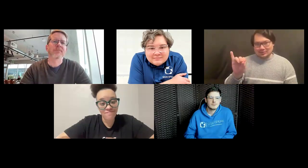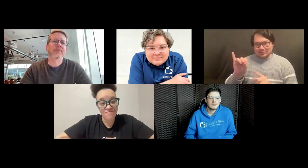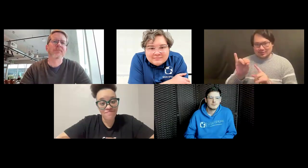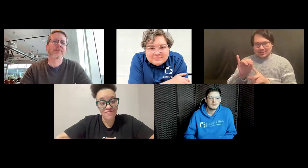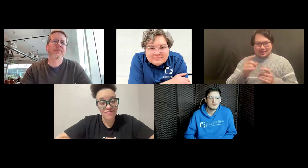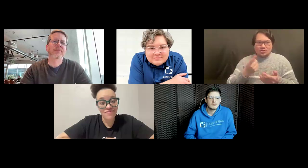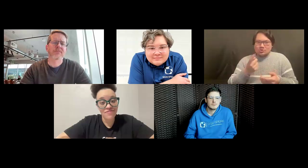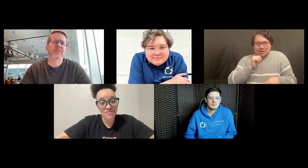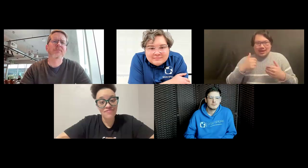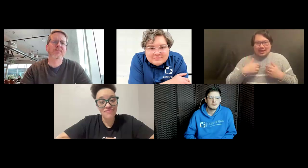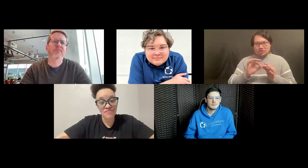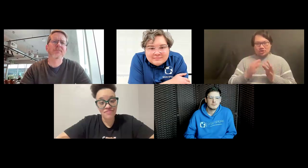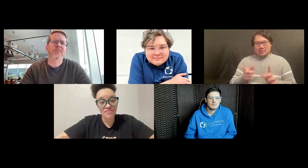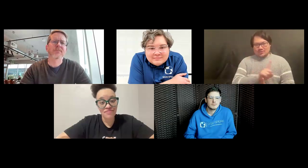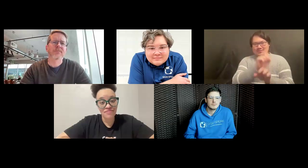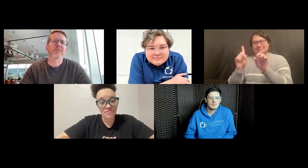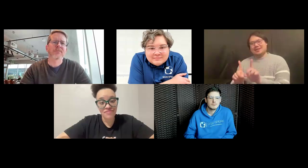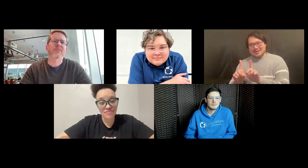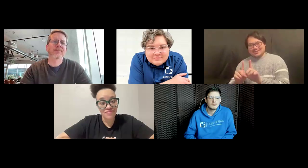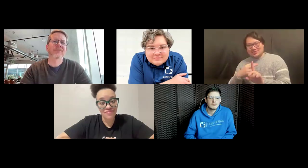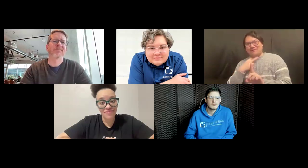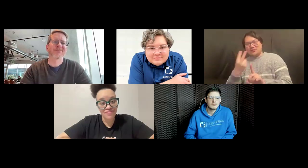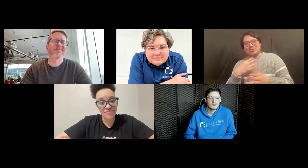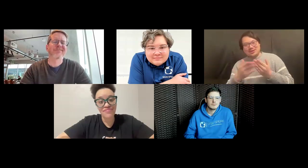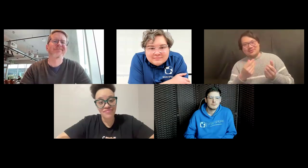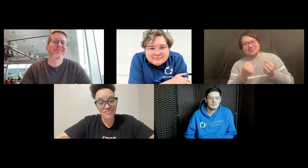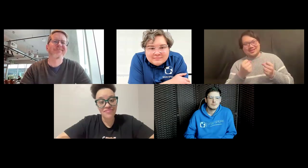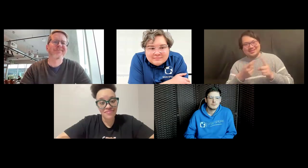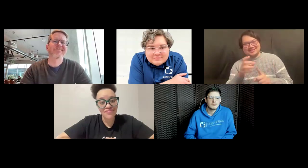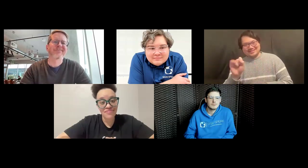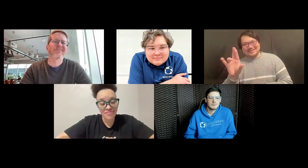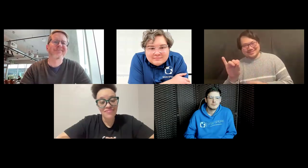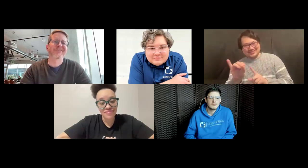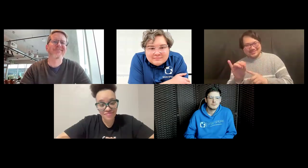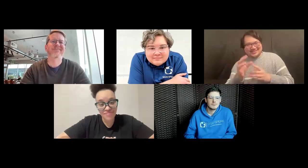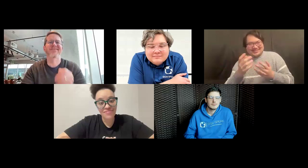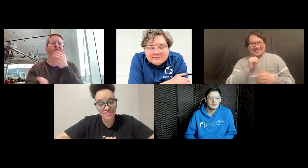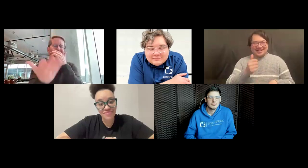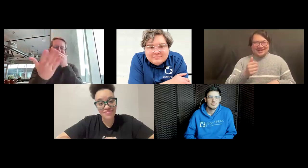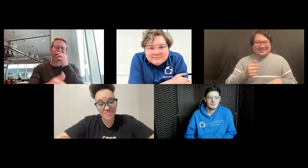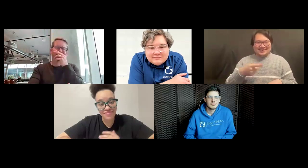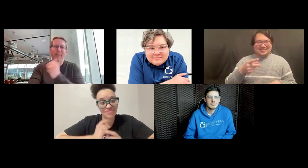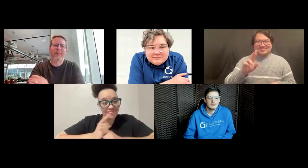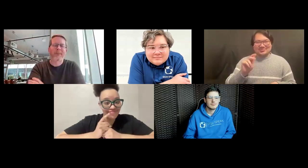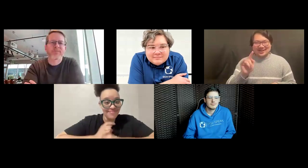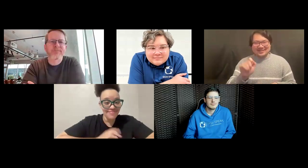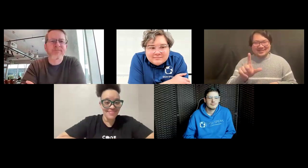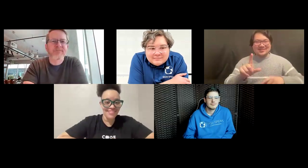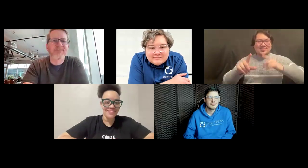example, like Siri, if you don't have an interpreter to be there and voice, you're